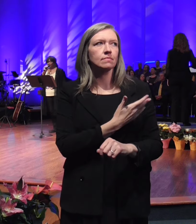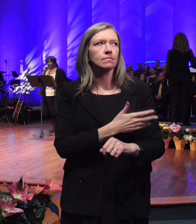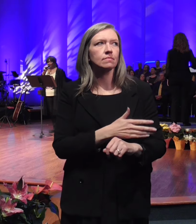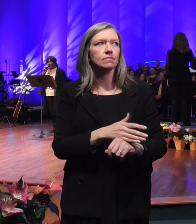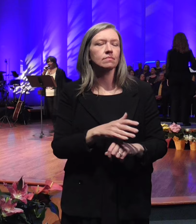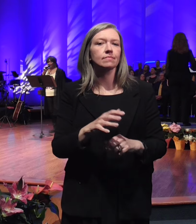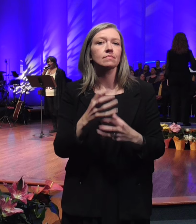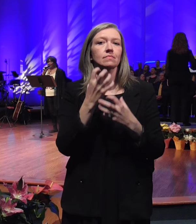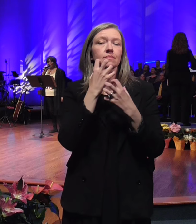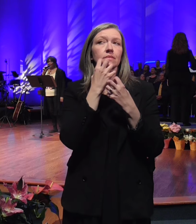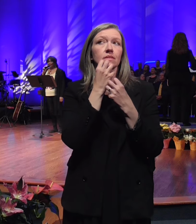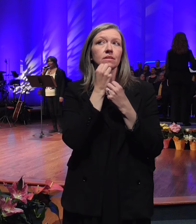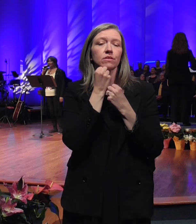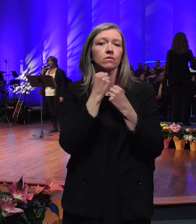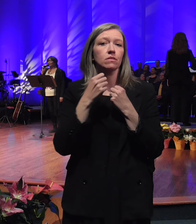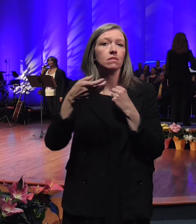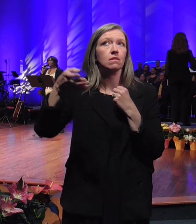Dear